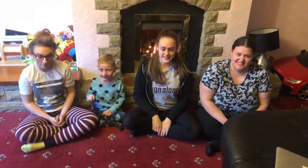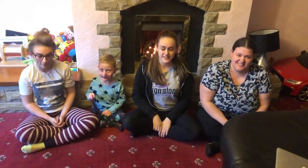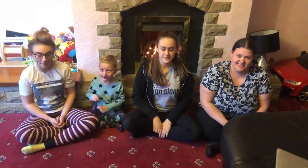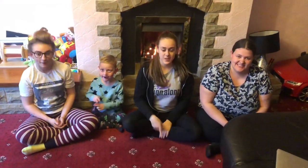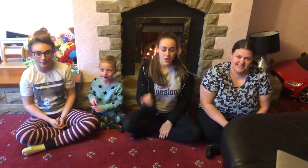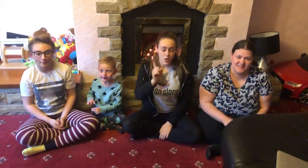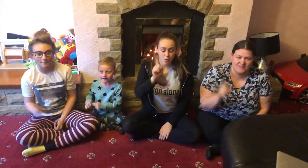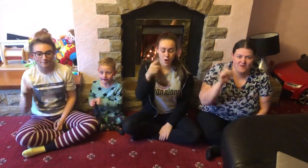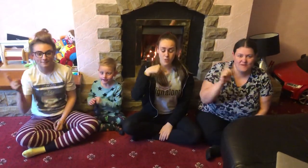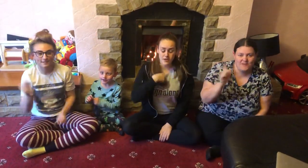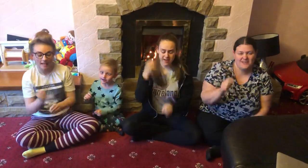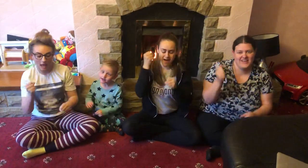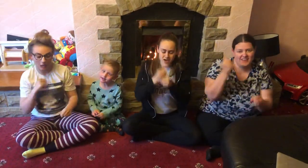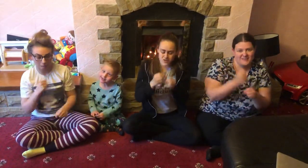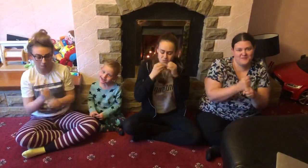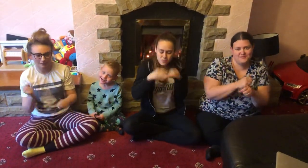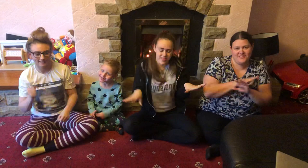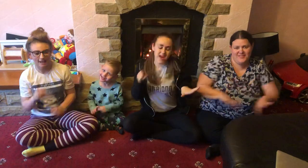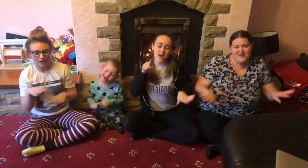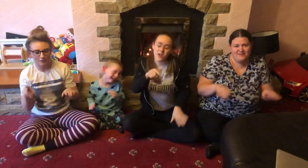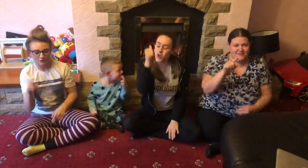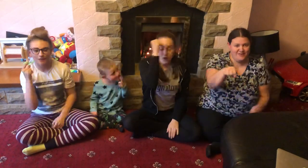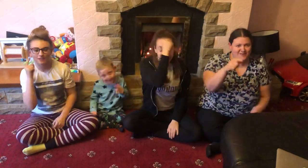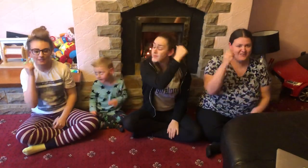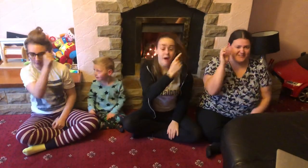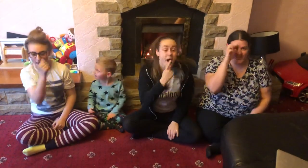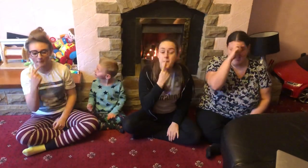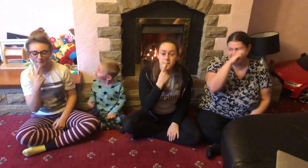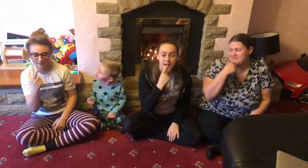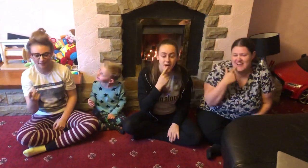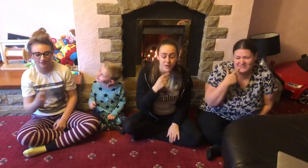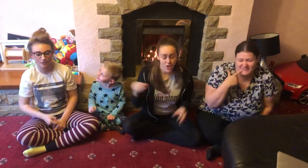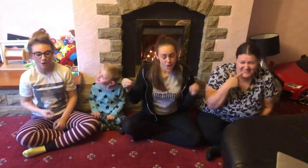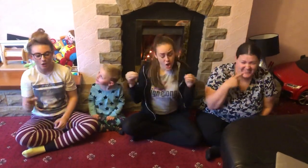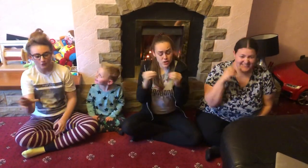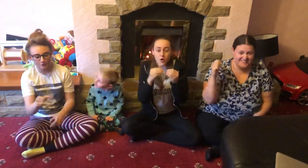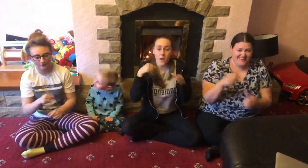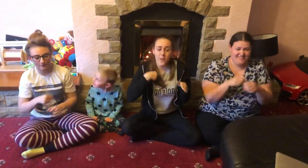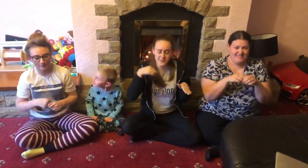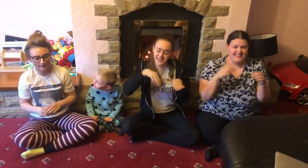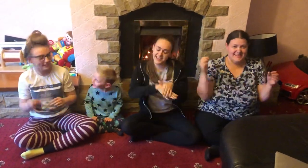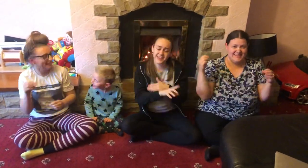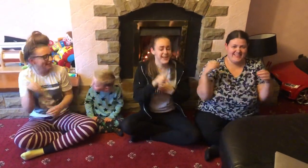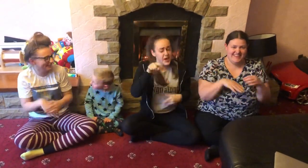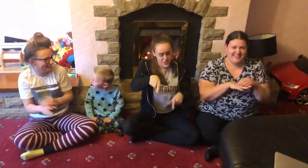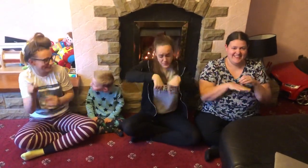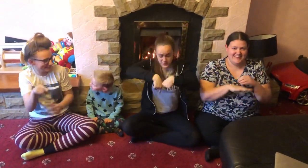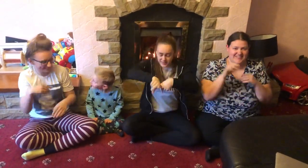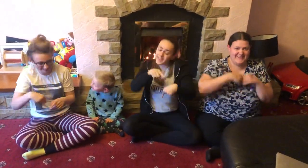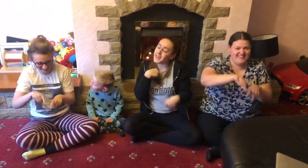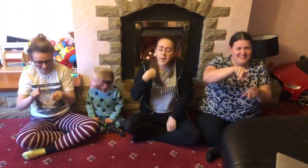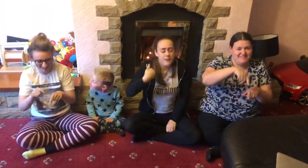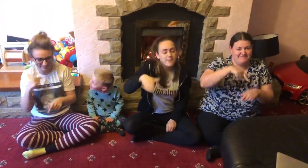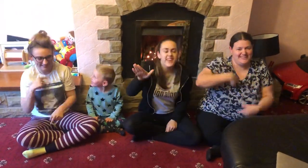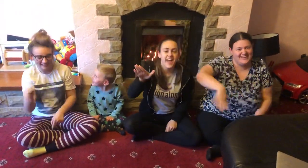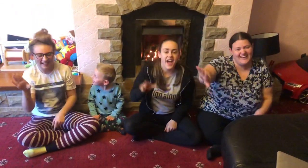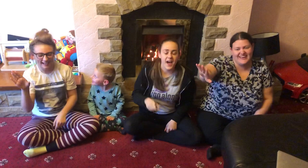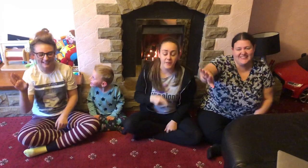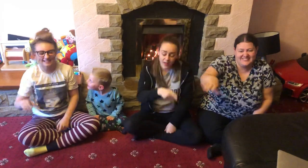Yeah! What would I do without your smart mouth? Drawing me in and you kicking me out.